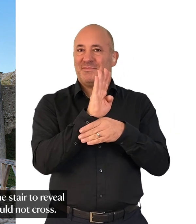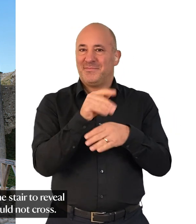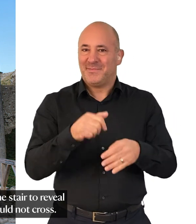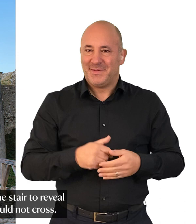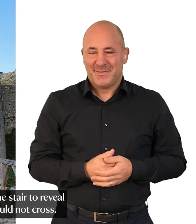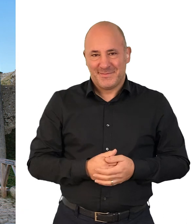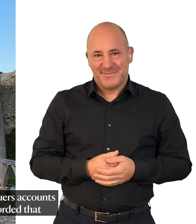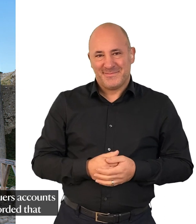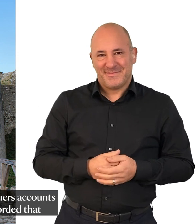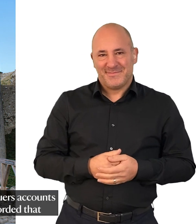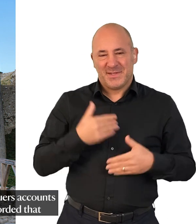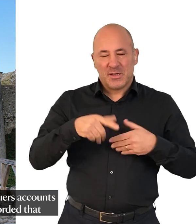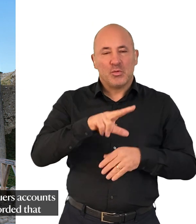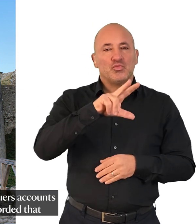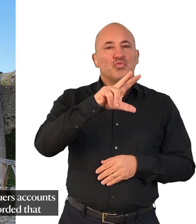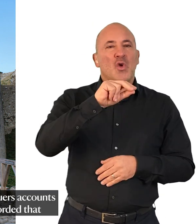cross.